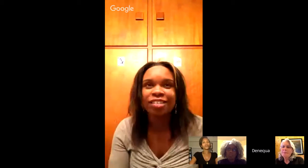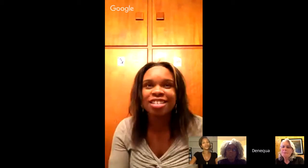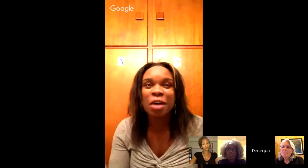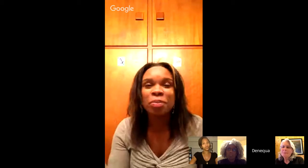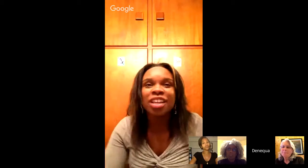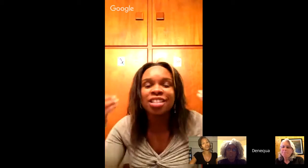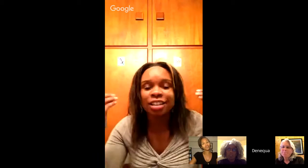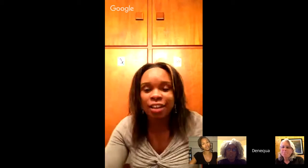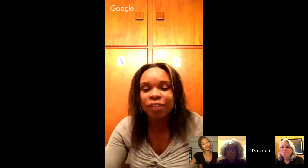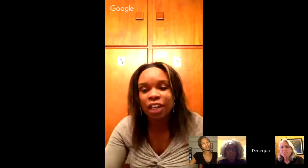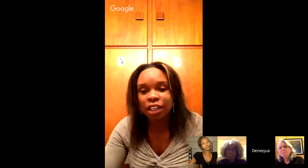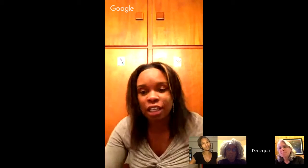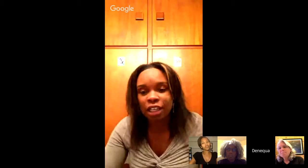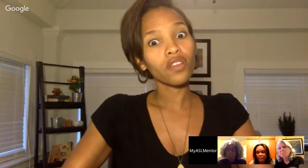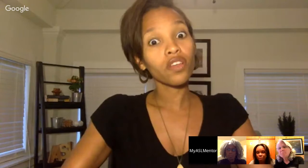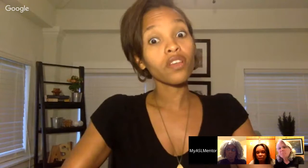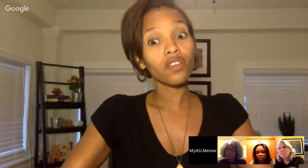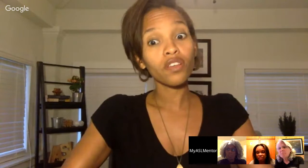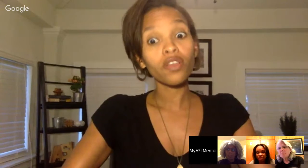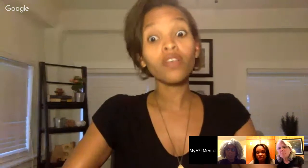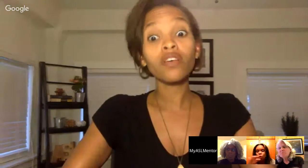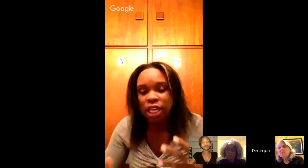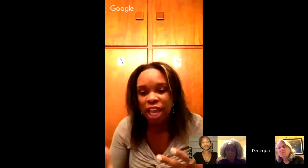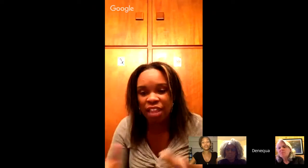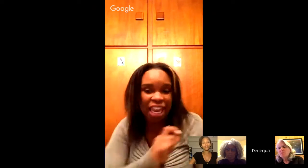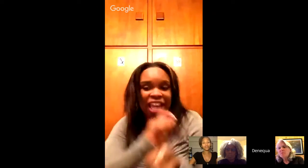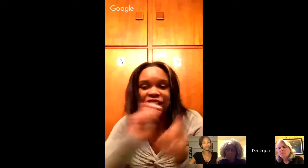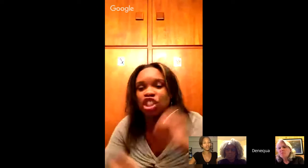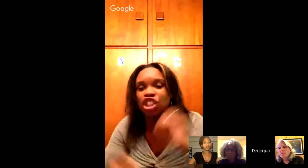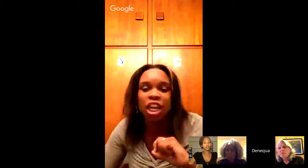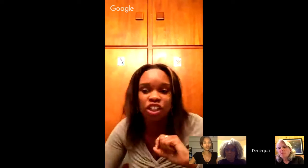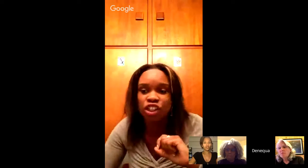Something significantly happened that weekend that kind of changed.